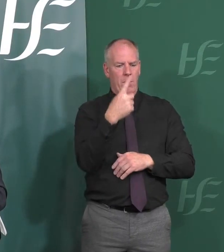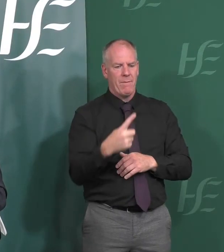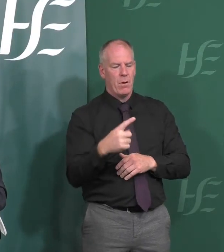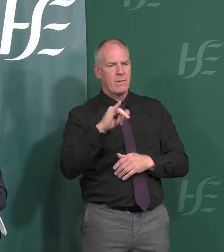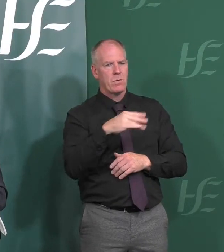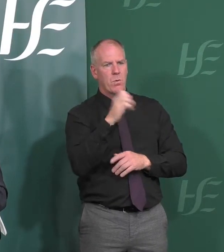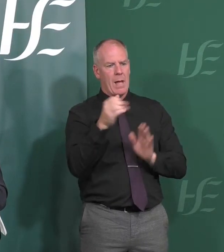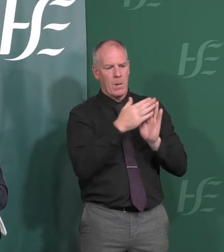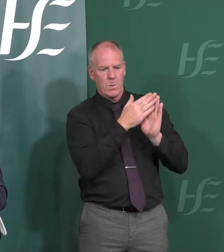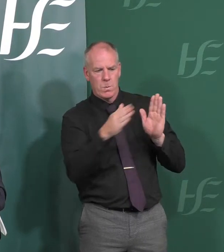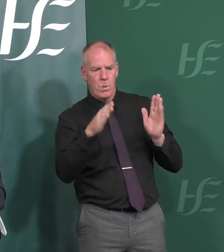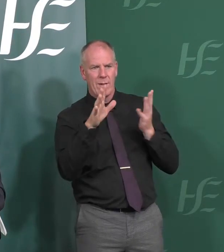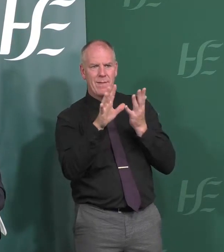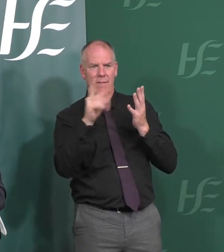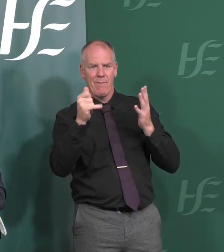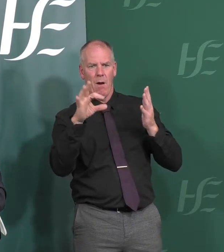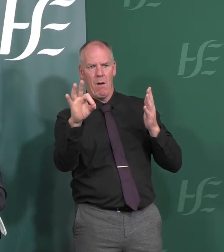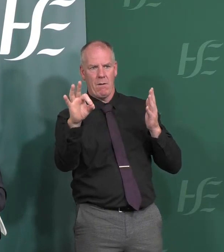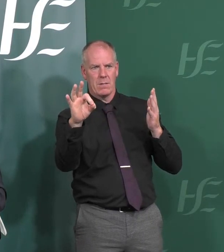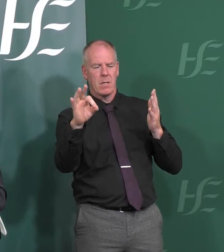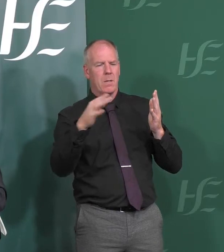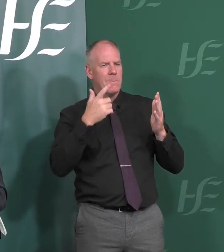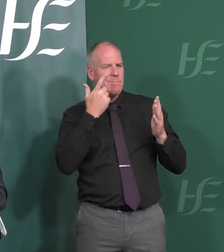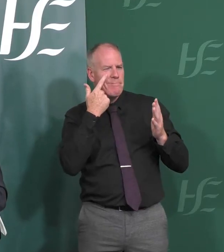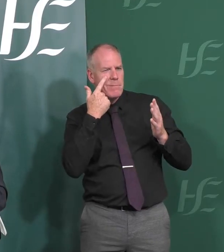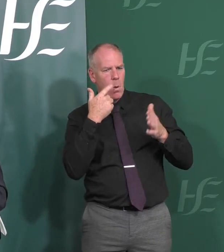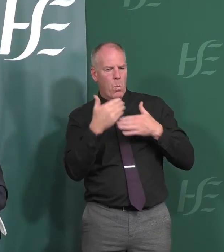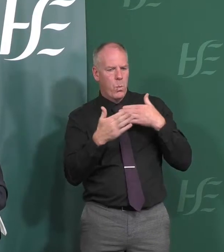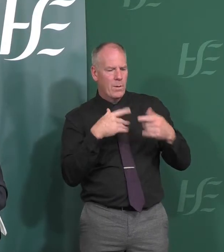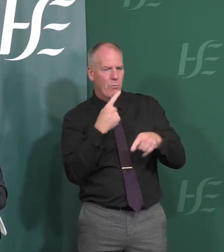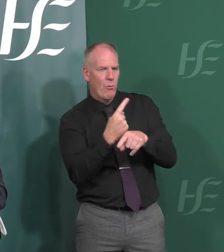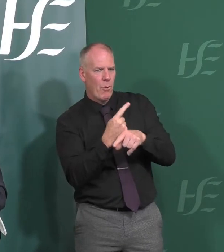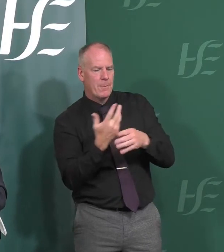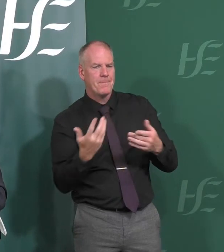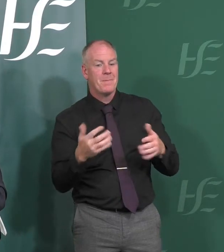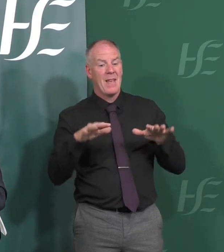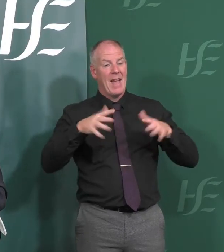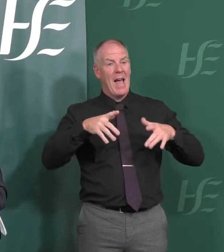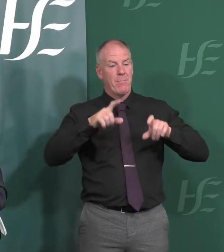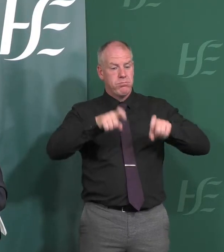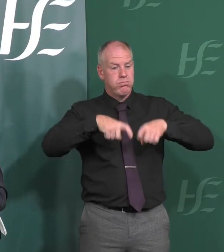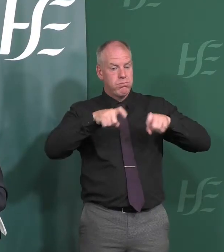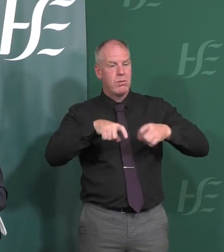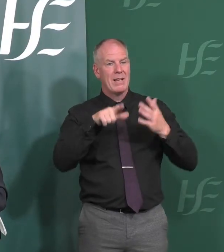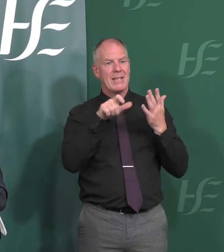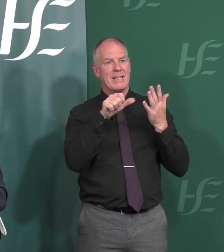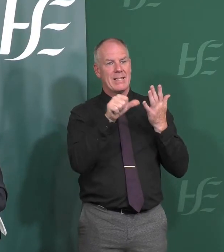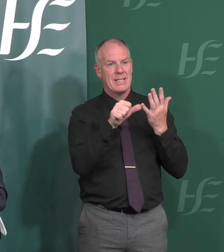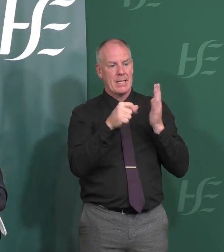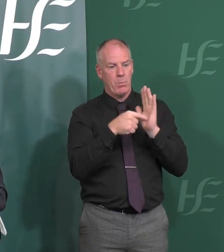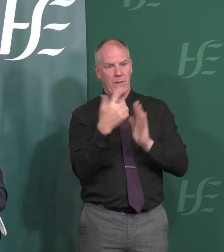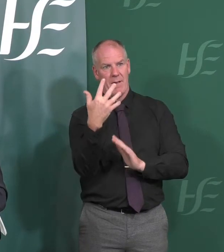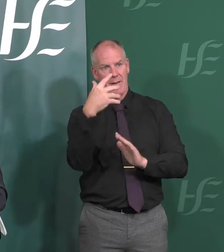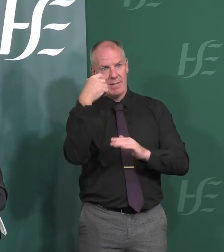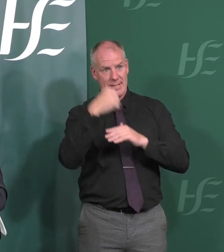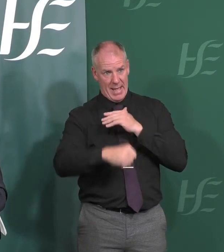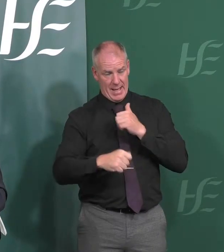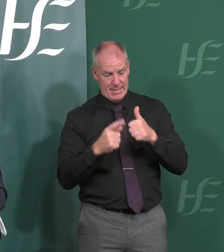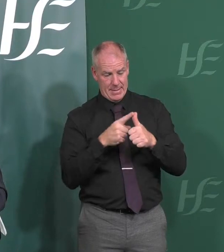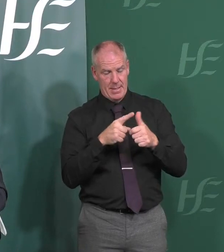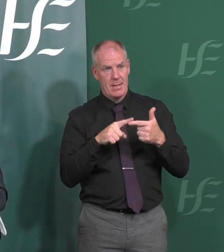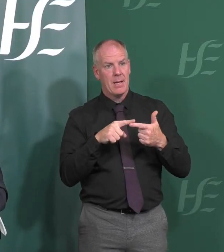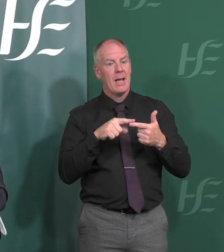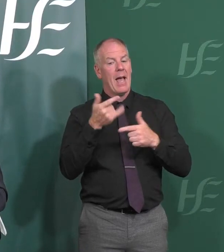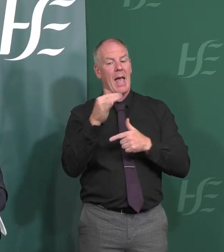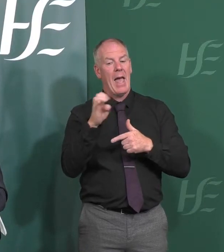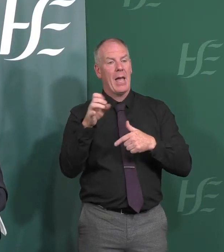of August to give us some indication. The average length of stay was 6.5 days, with an average patient